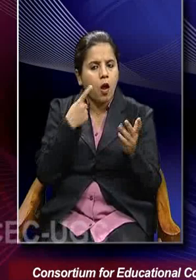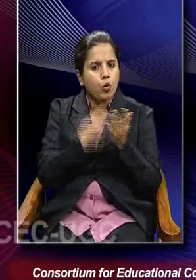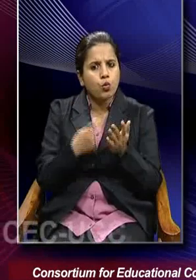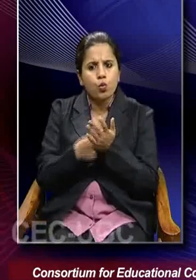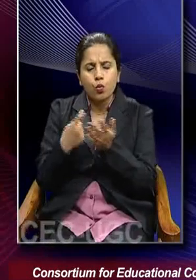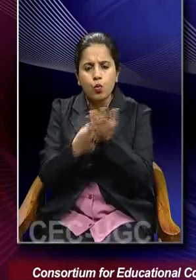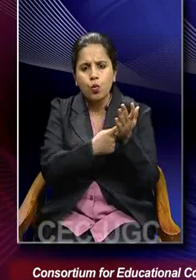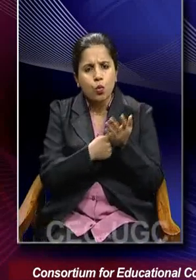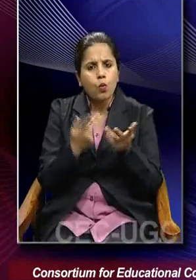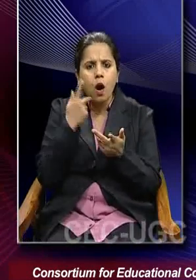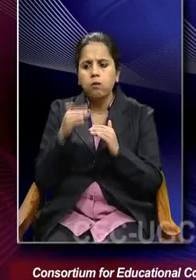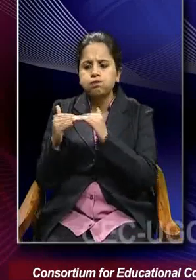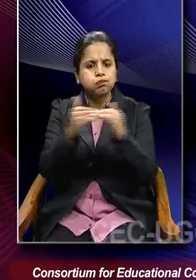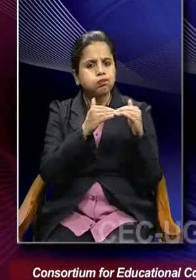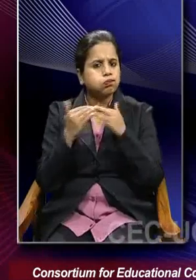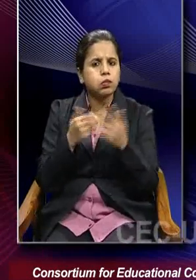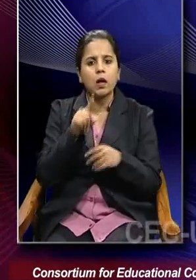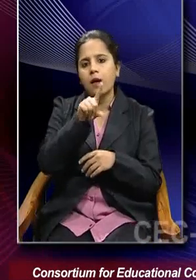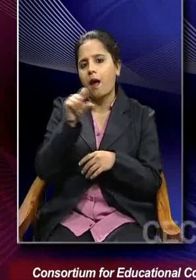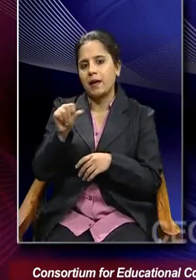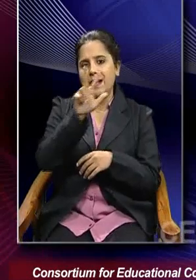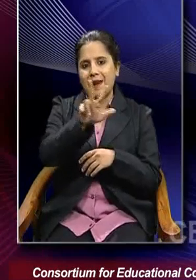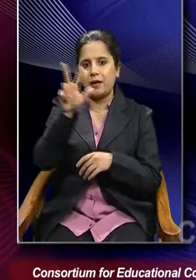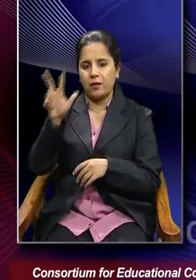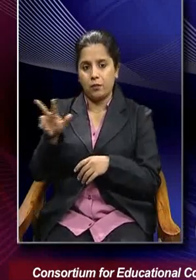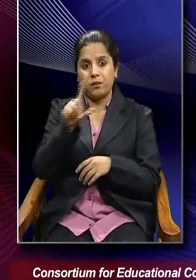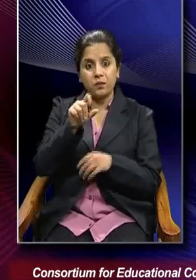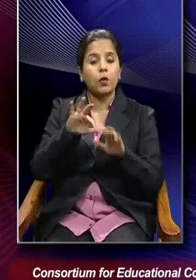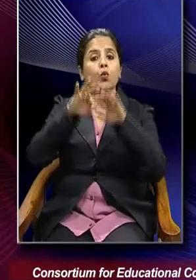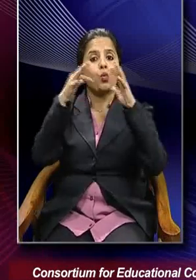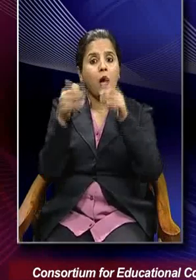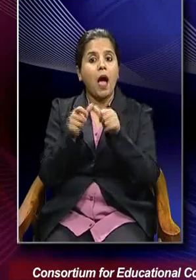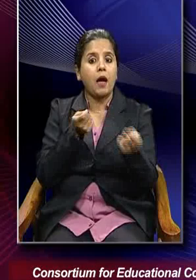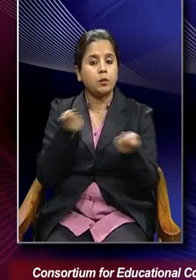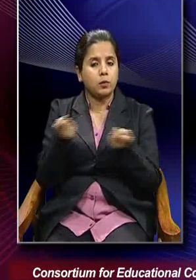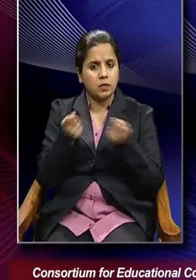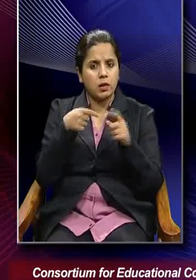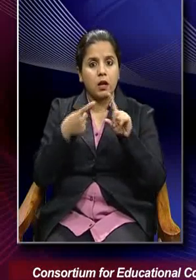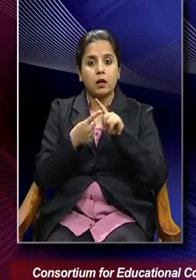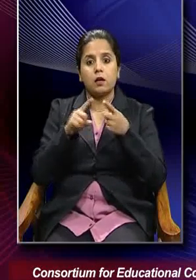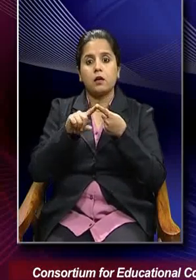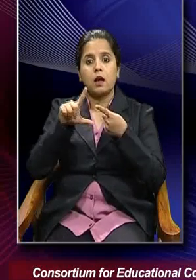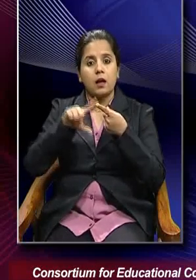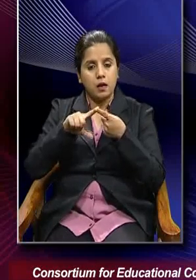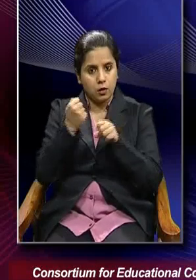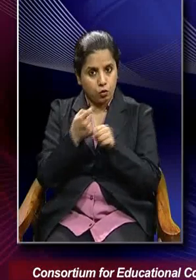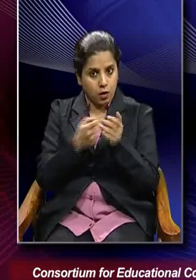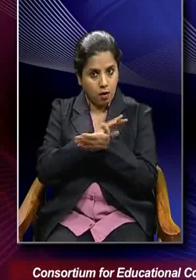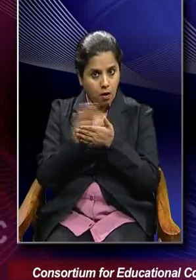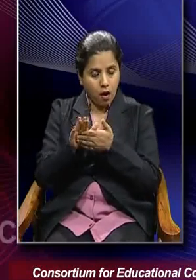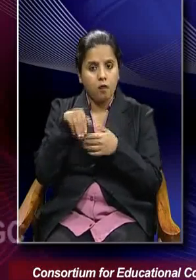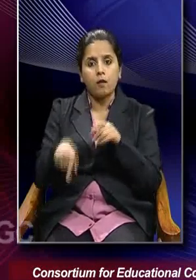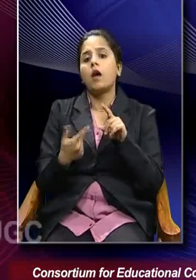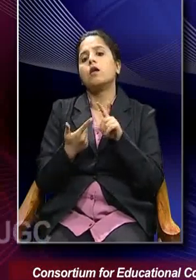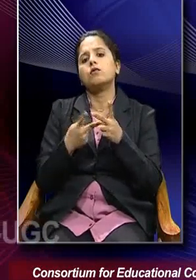regulations. At 1988, World Administrative Telegraph and Telephone Conference